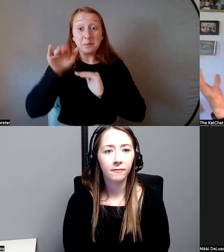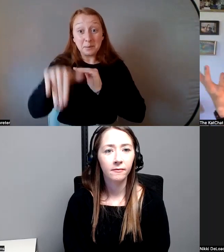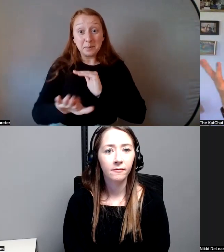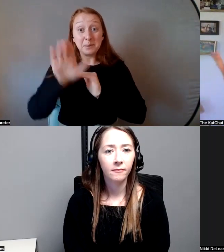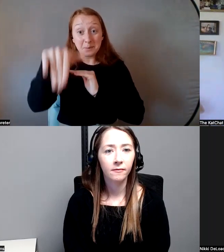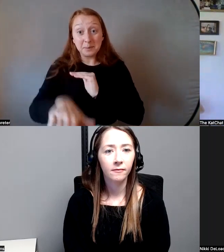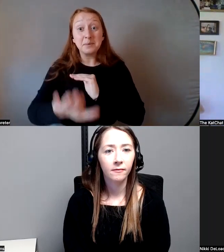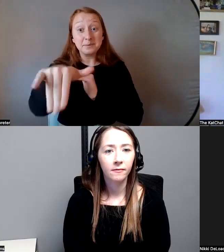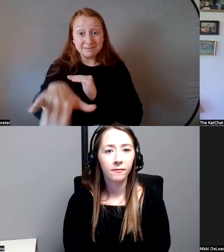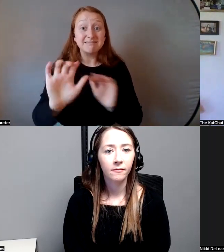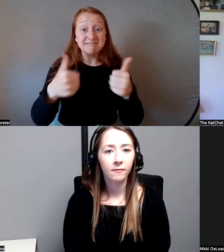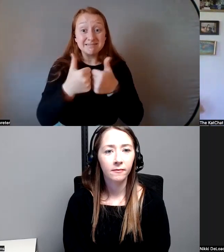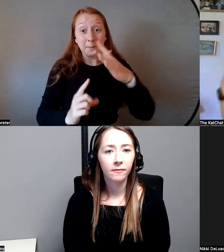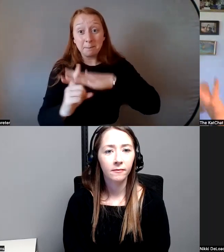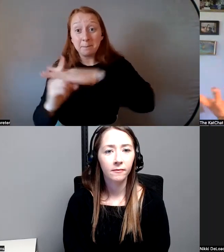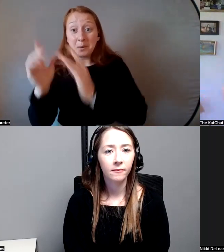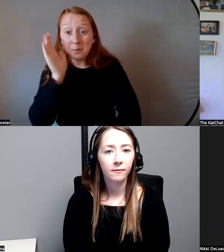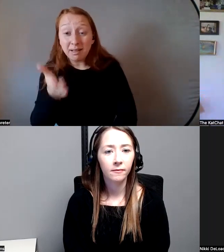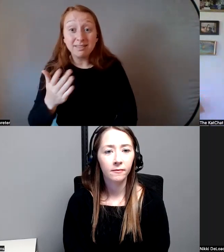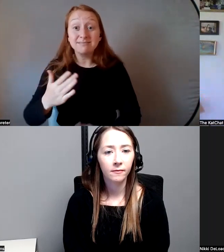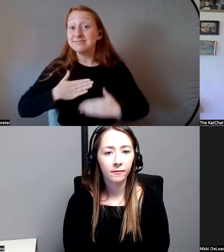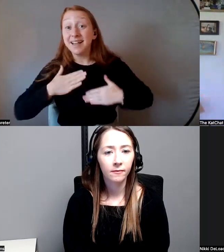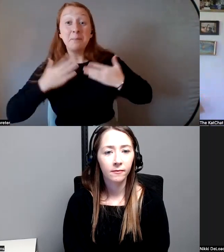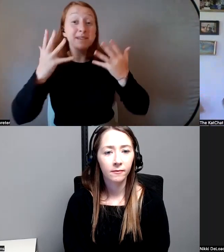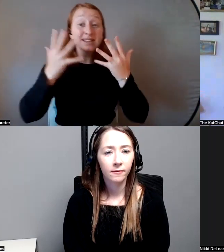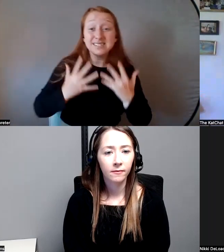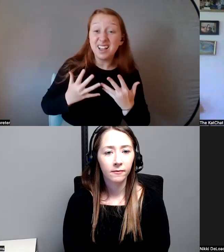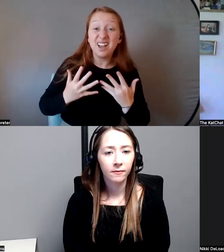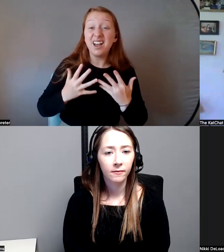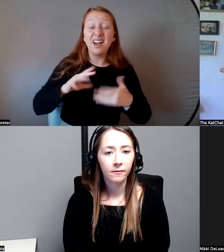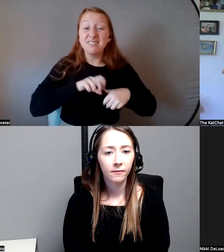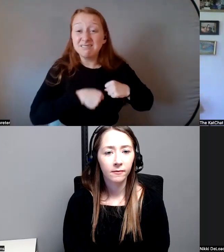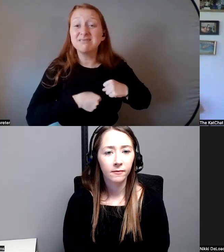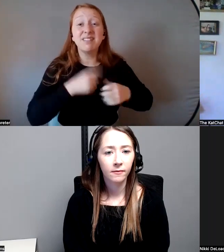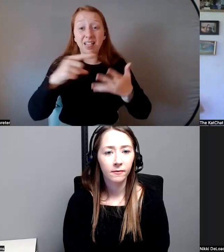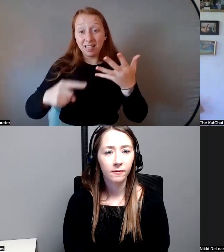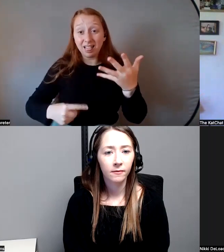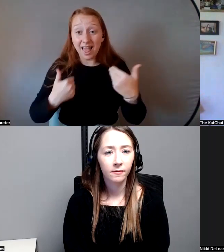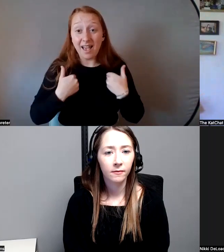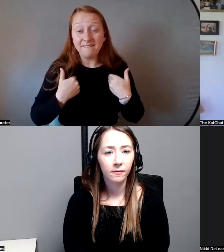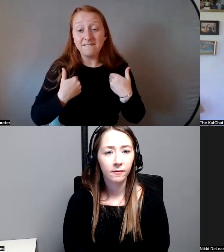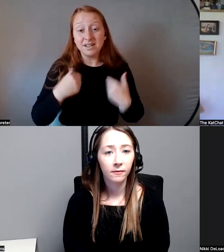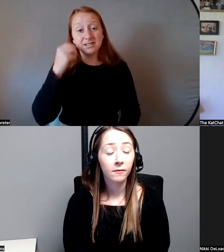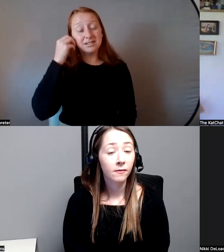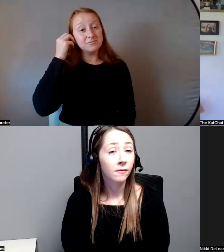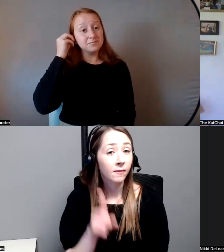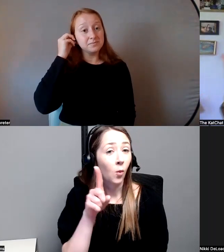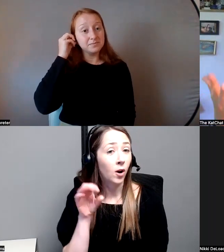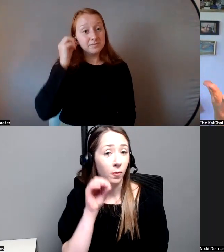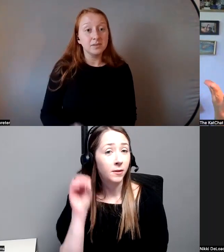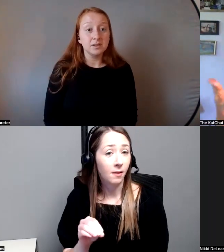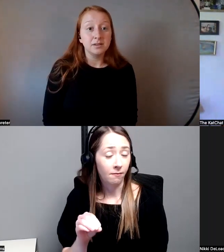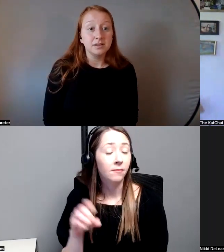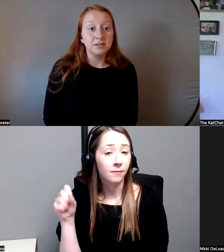bumps in the challenge, happy, sad, grief, all of that. then maybe Totally. go on to the end of the movie or